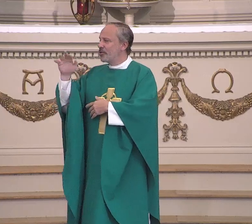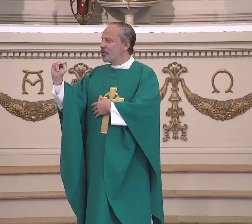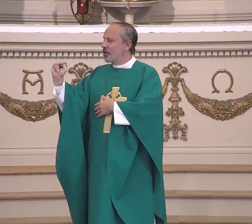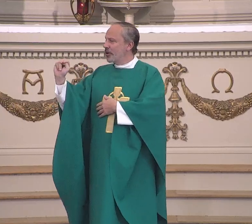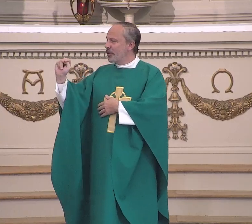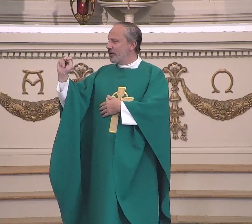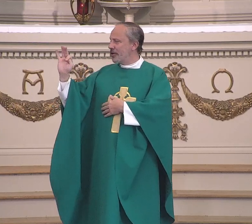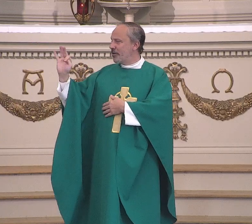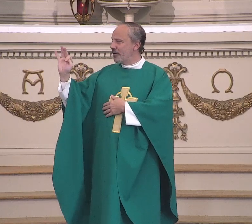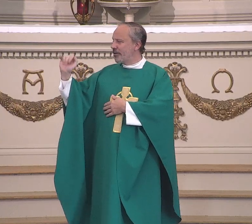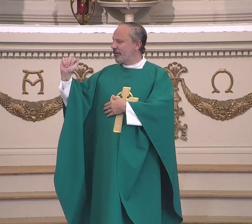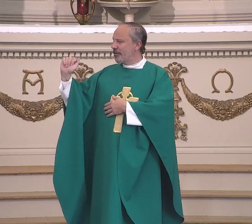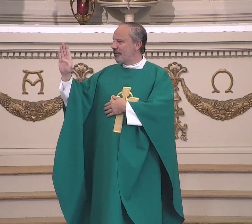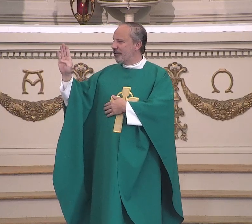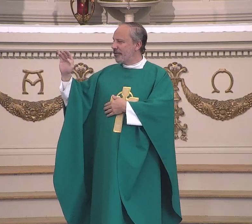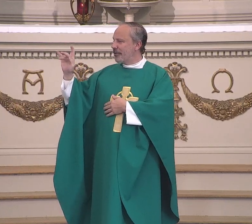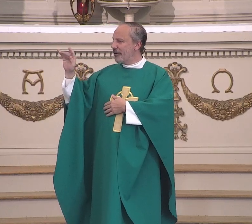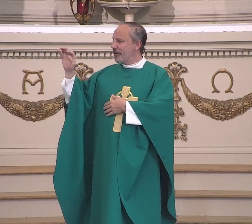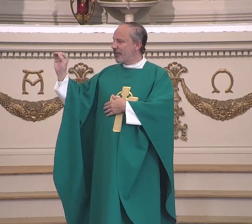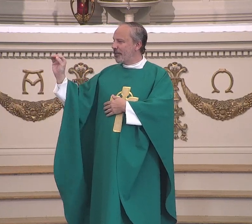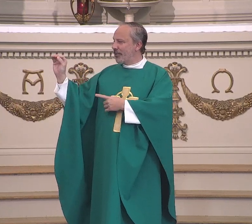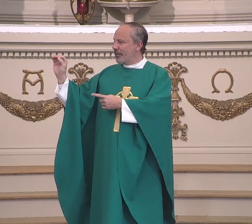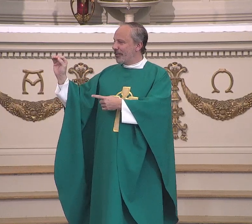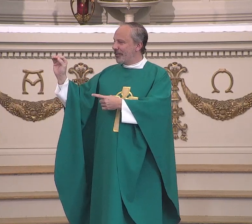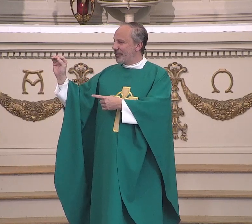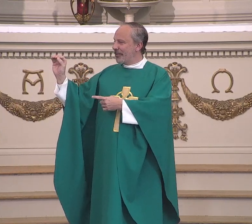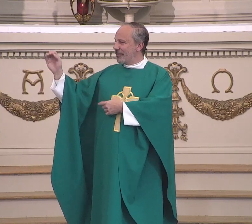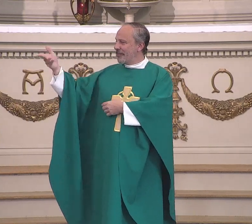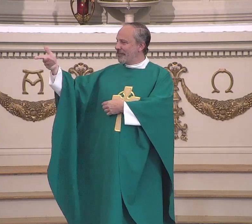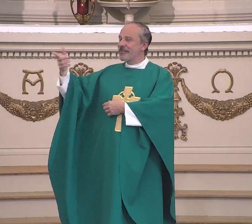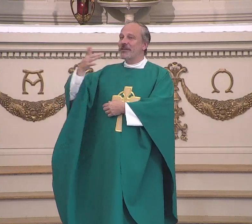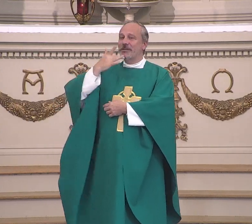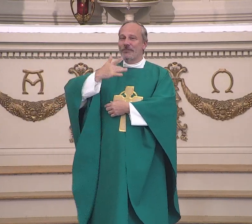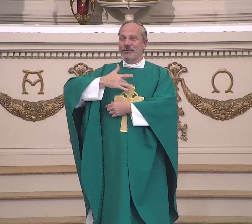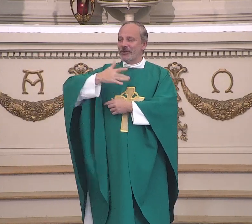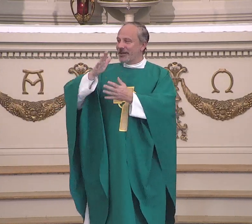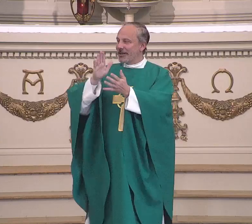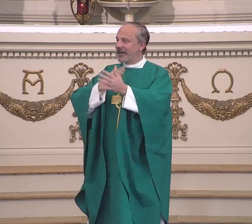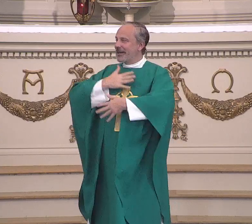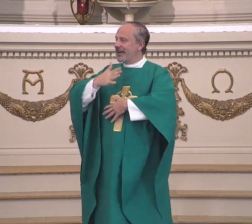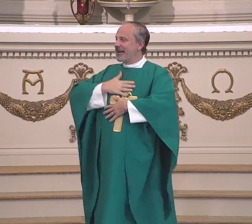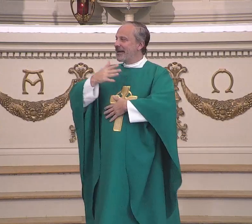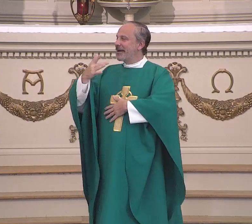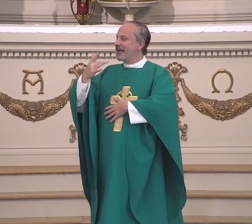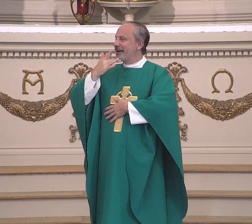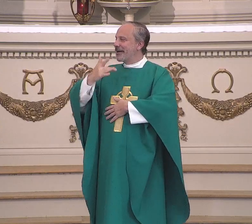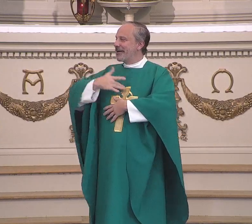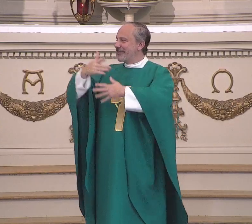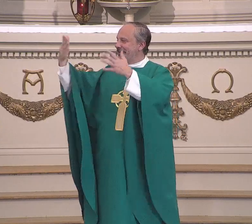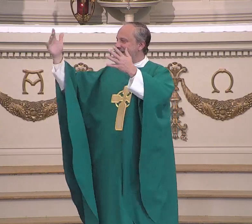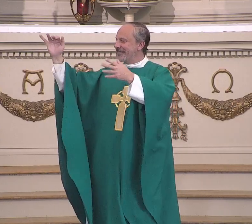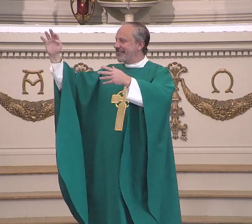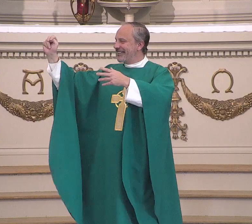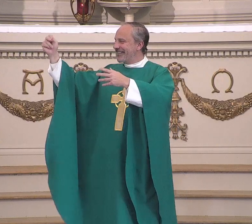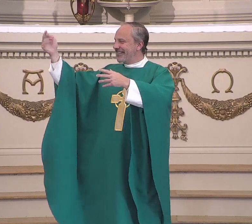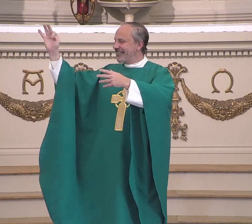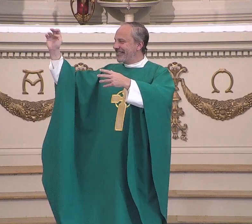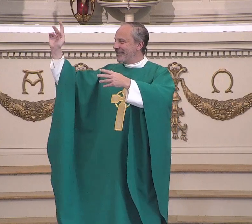Before we couldn't see him, but now we can. And this man that we celebrate today is John